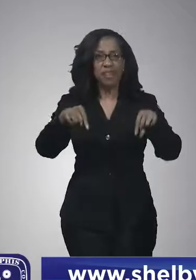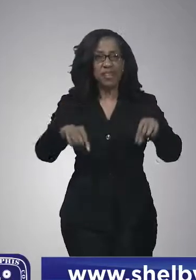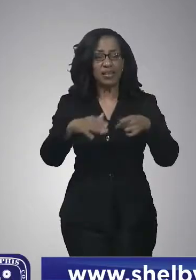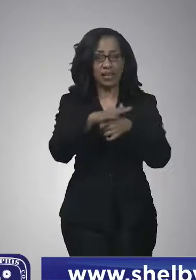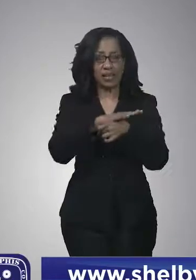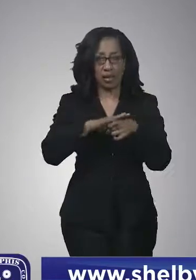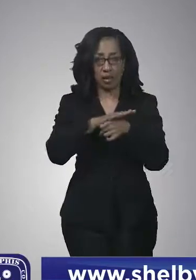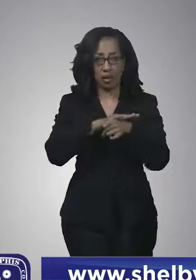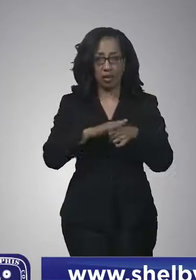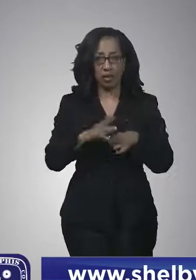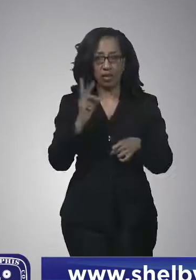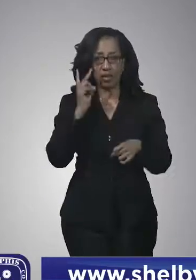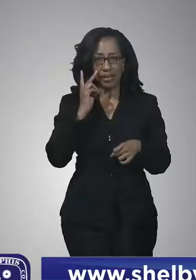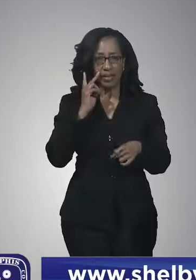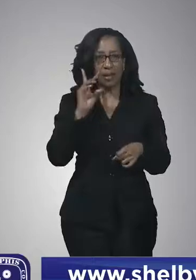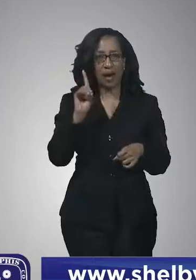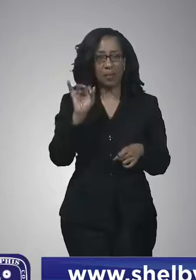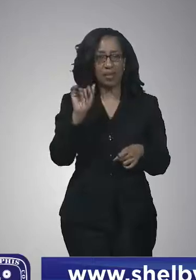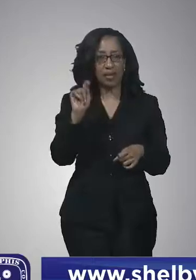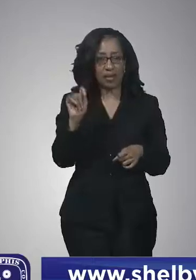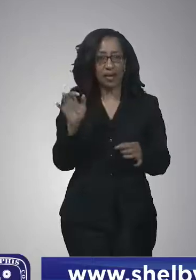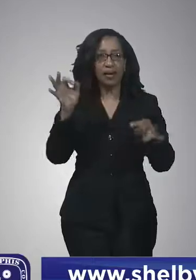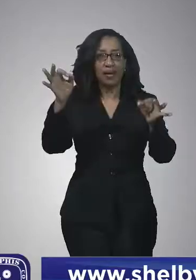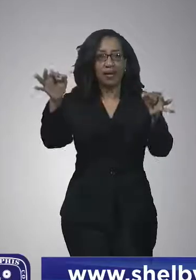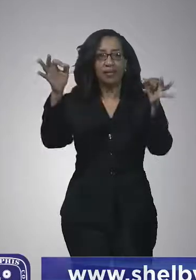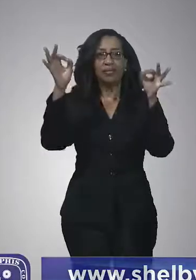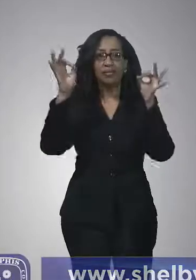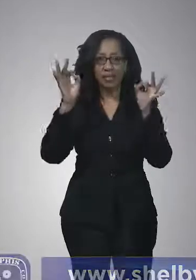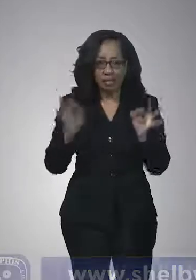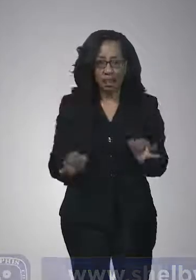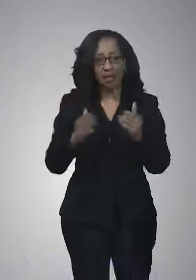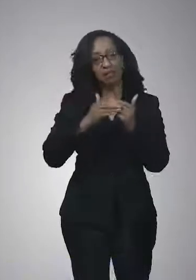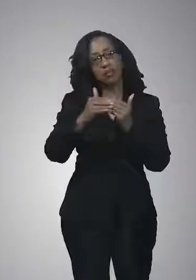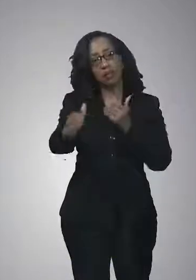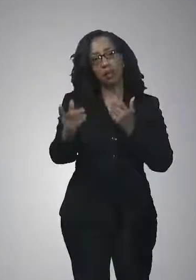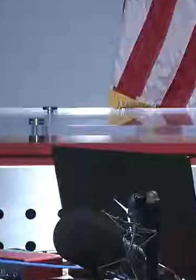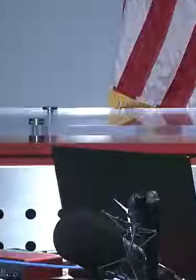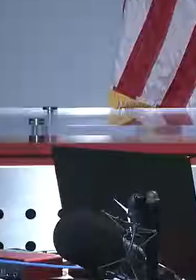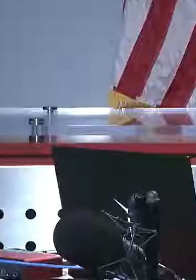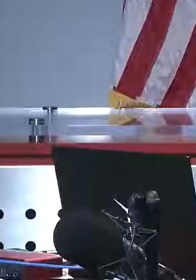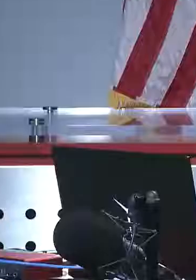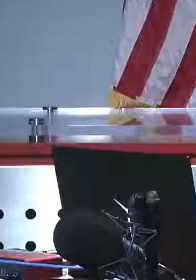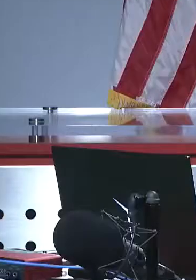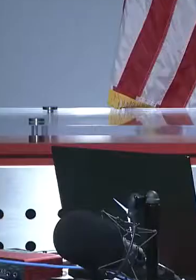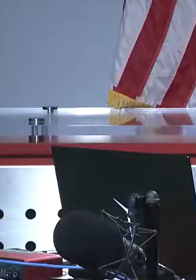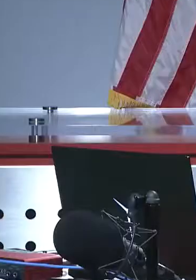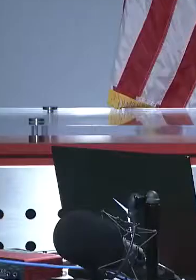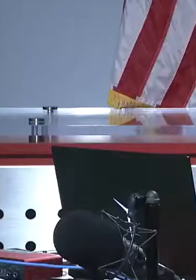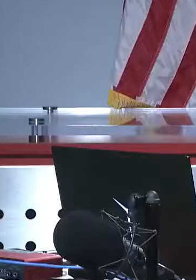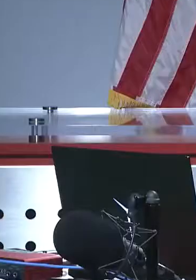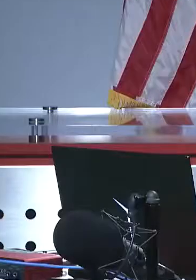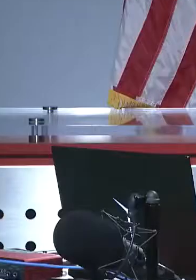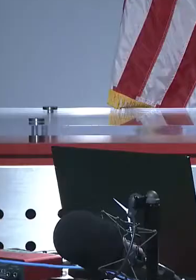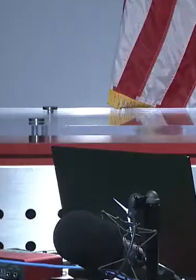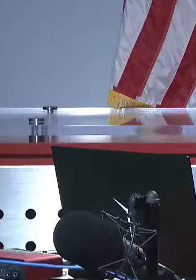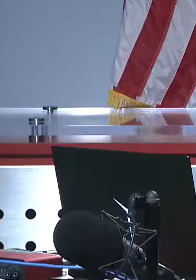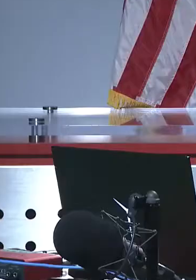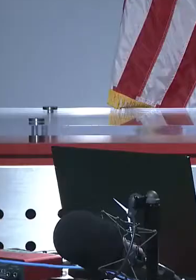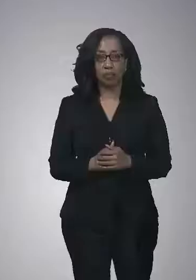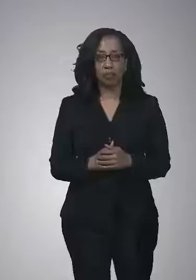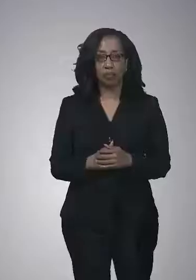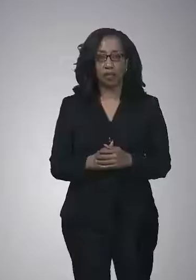on in the community to decide where we need to go from here. Those are all of our questions today. Are there any closing